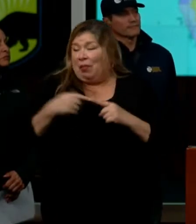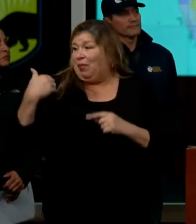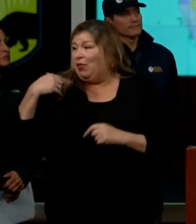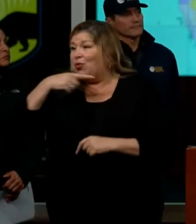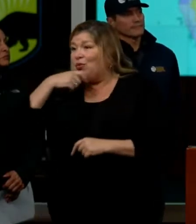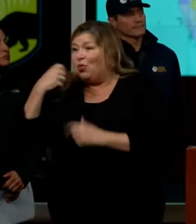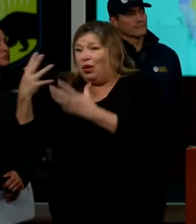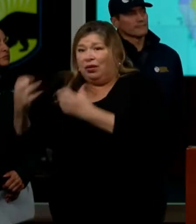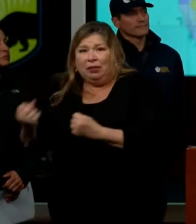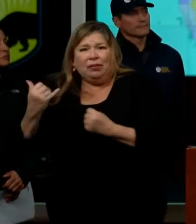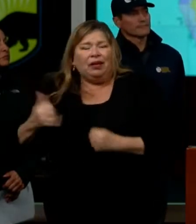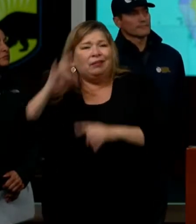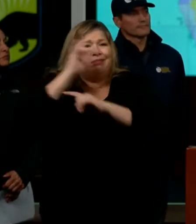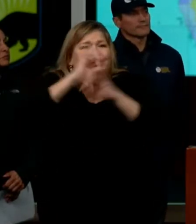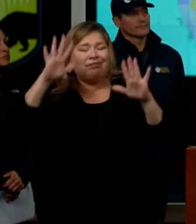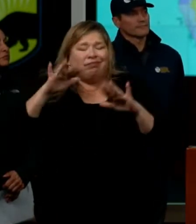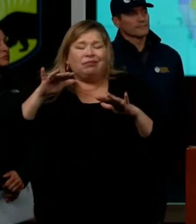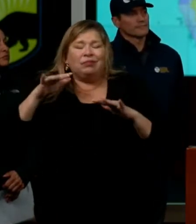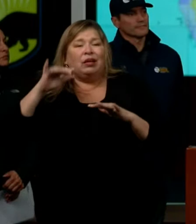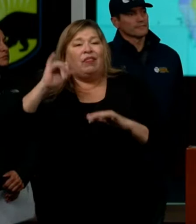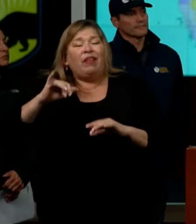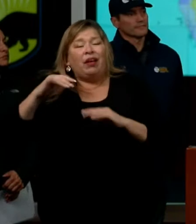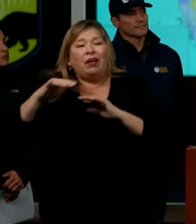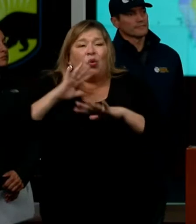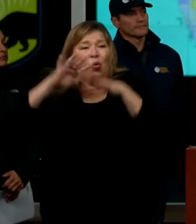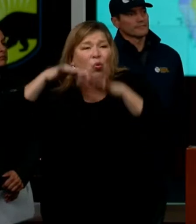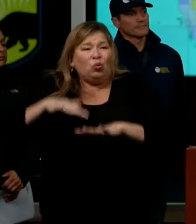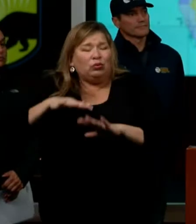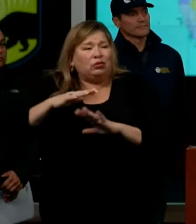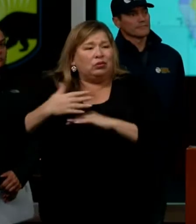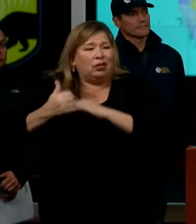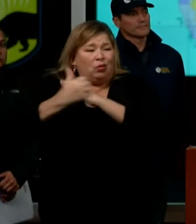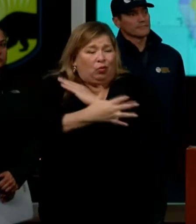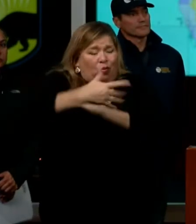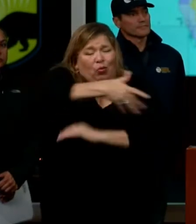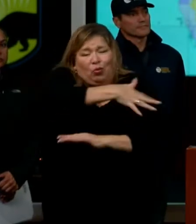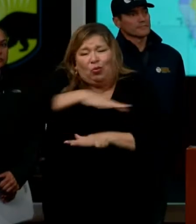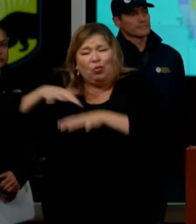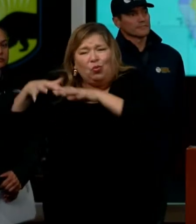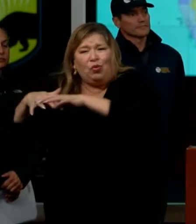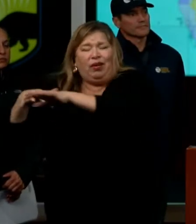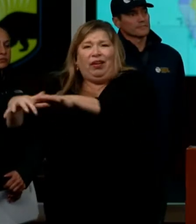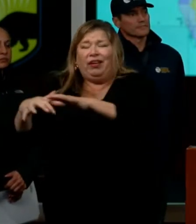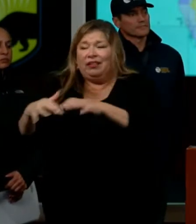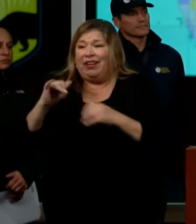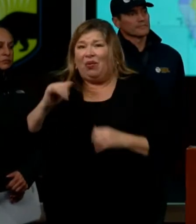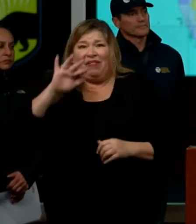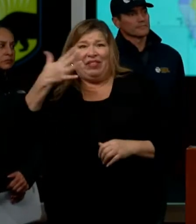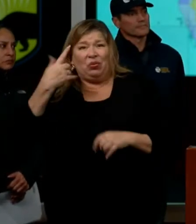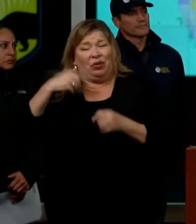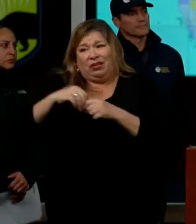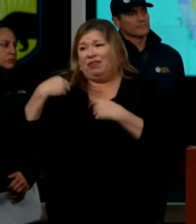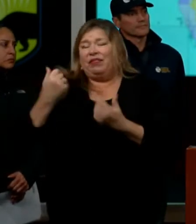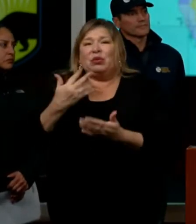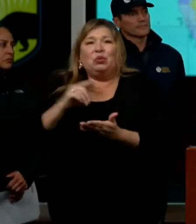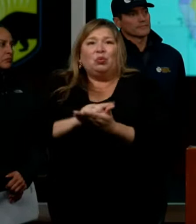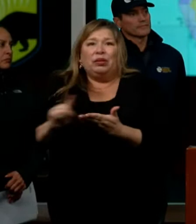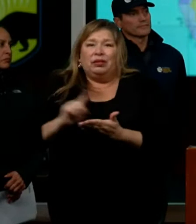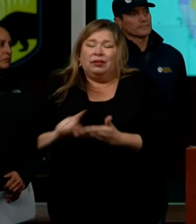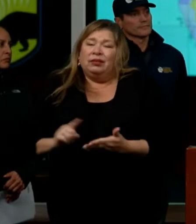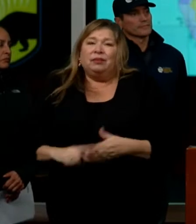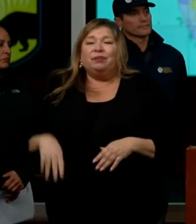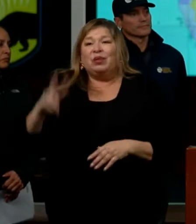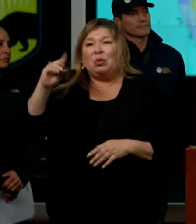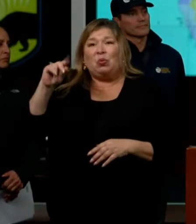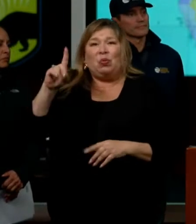7, atmospheric river in just a matter of weeks. Wade is right. We know a thing or two about